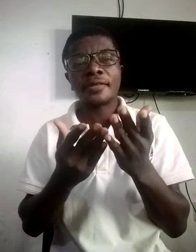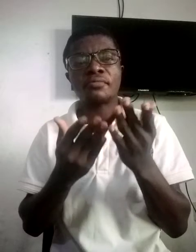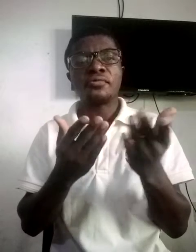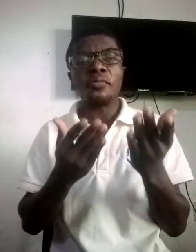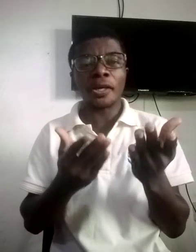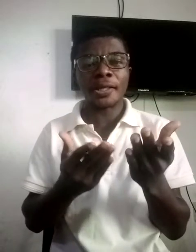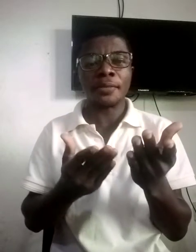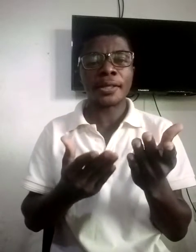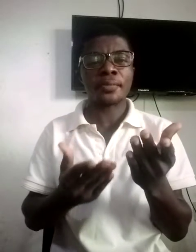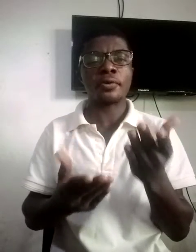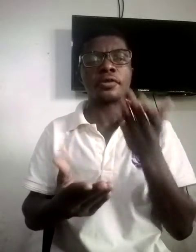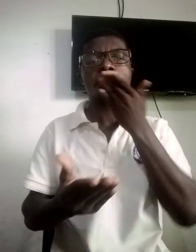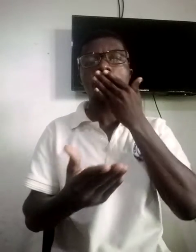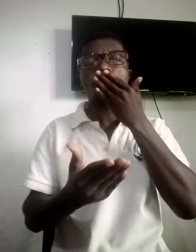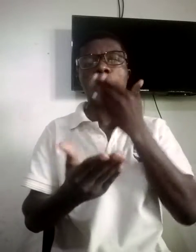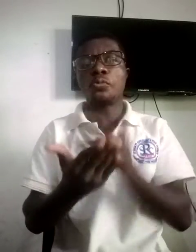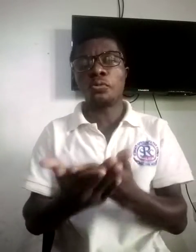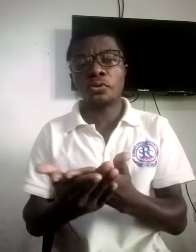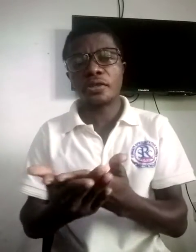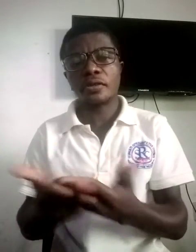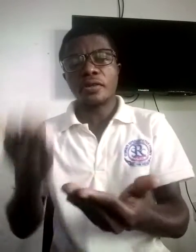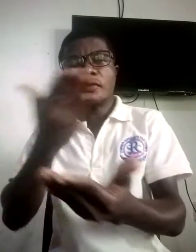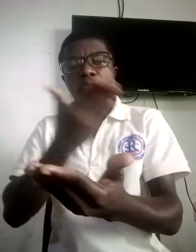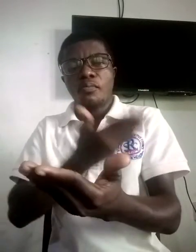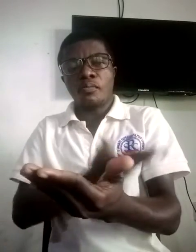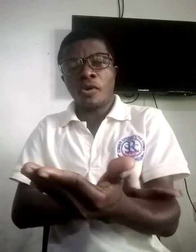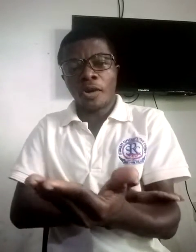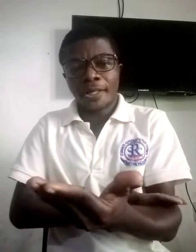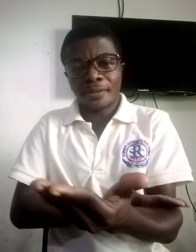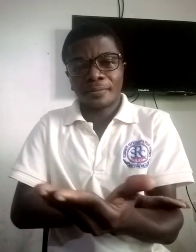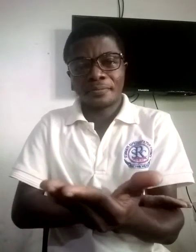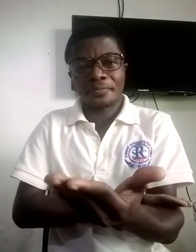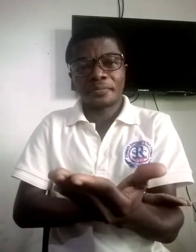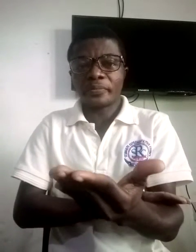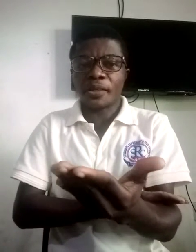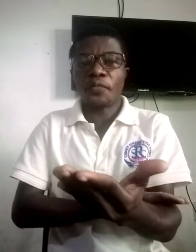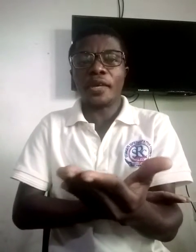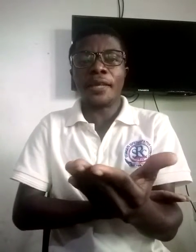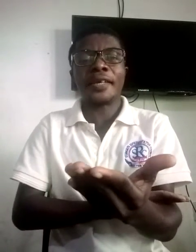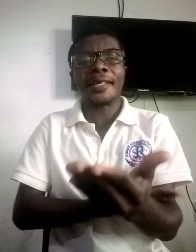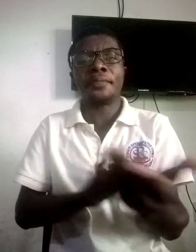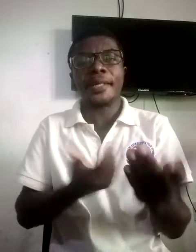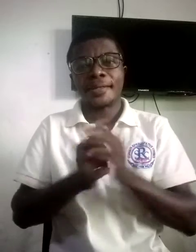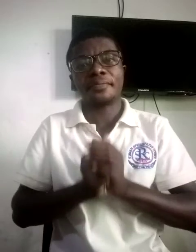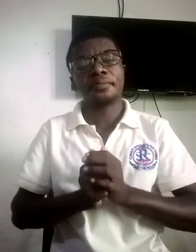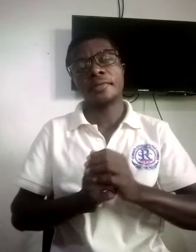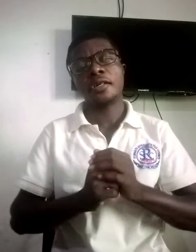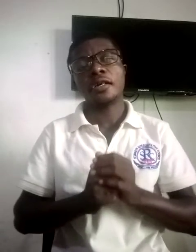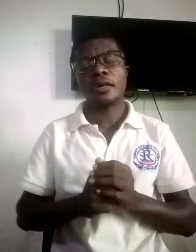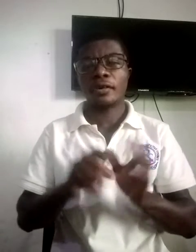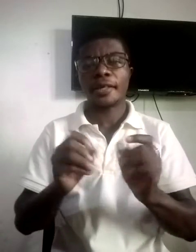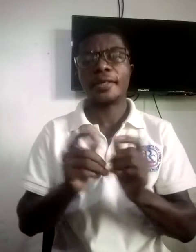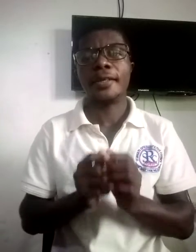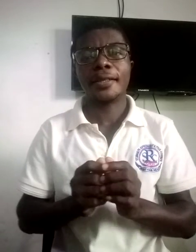good morning, it becomes what? Good morning. If you're a left-handed person. Okay, now